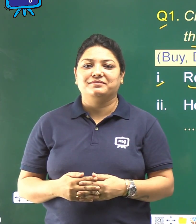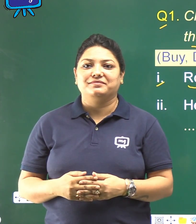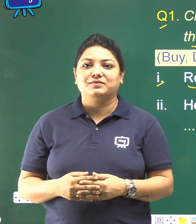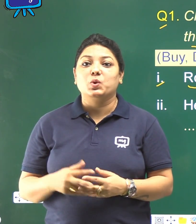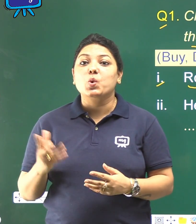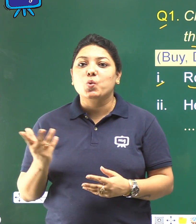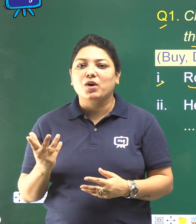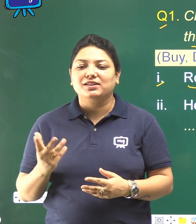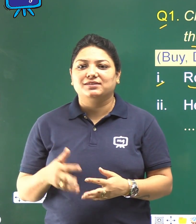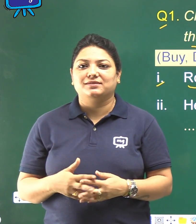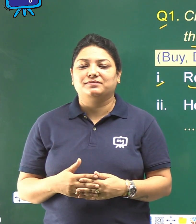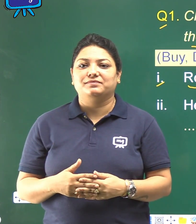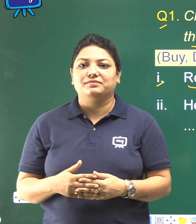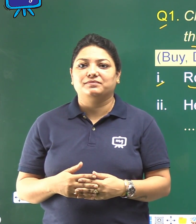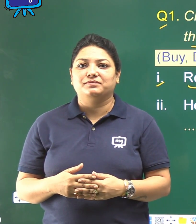What?